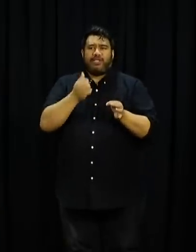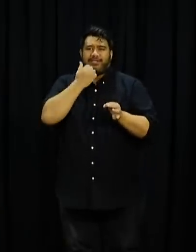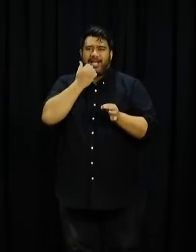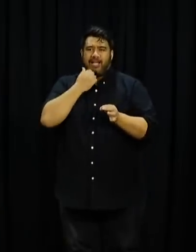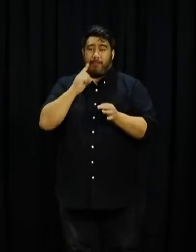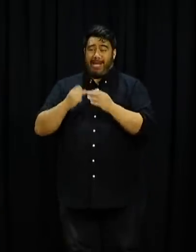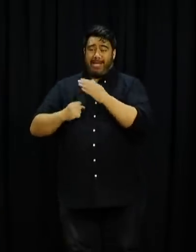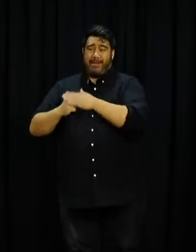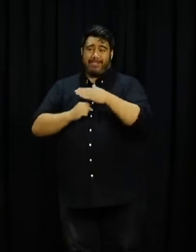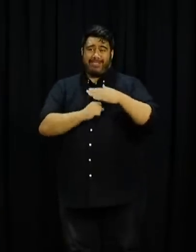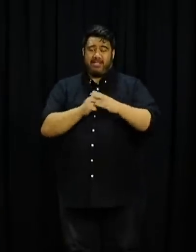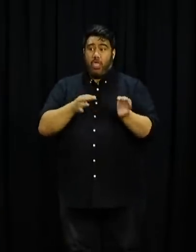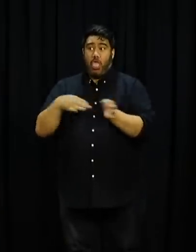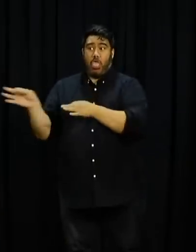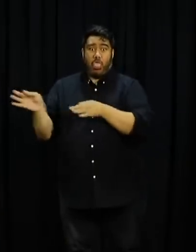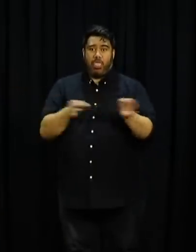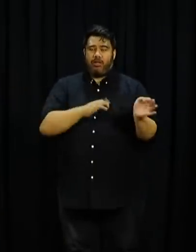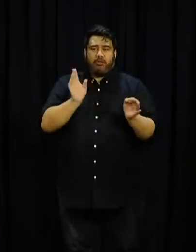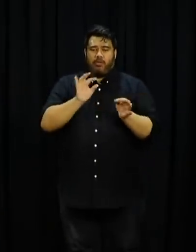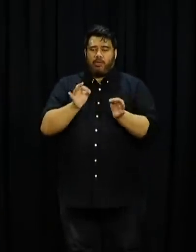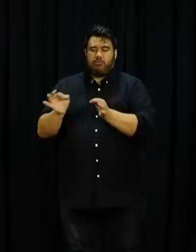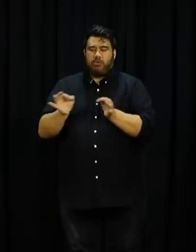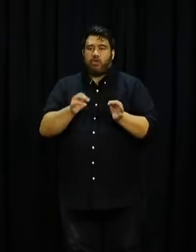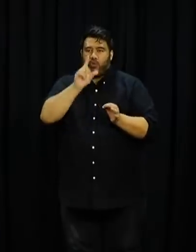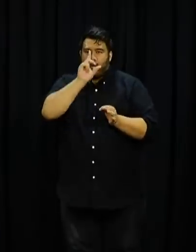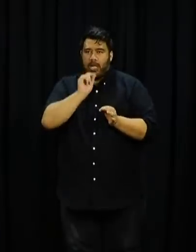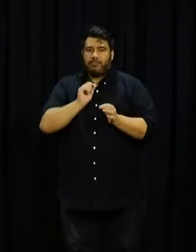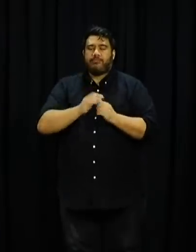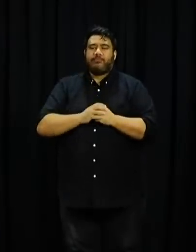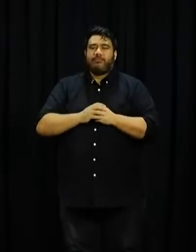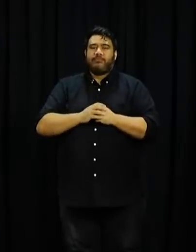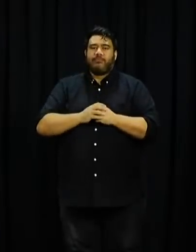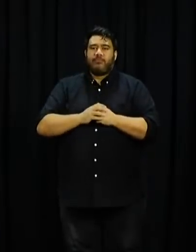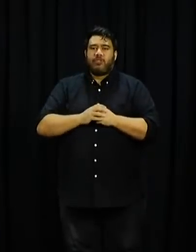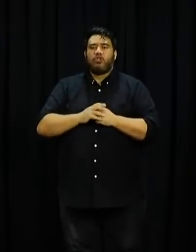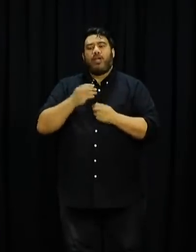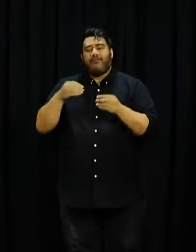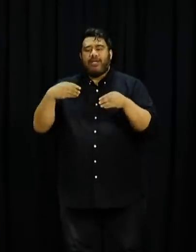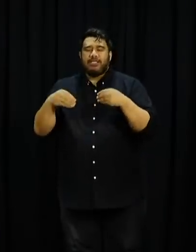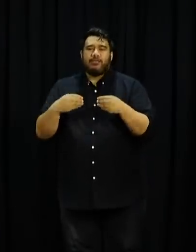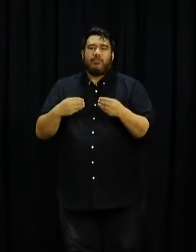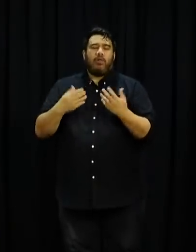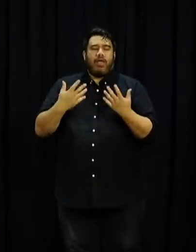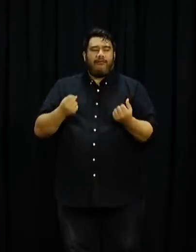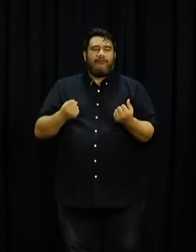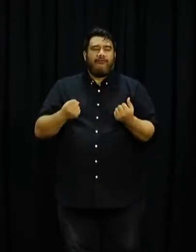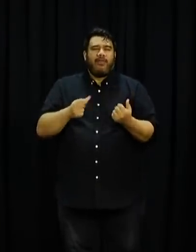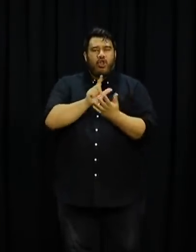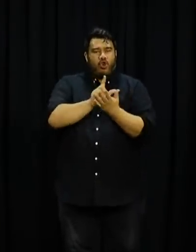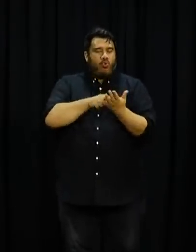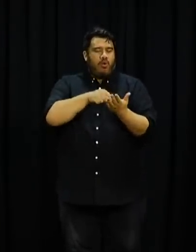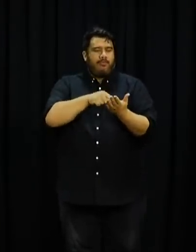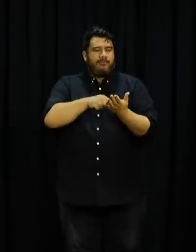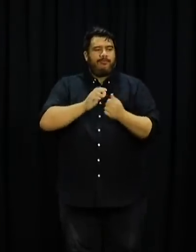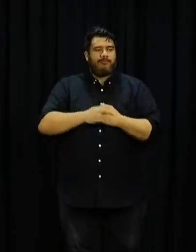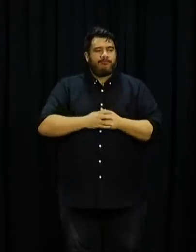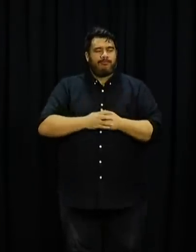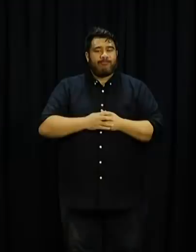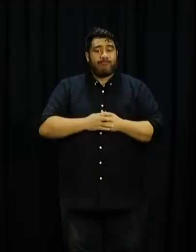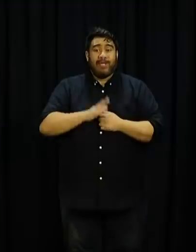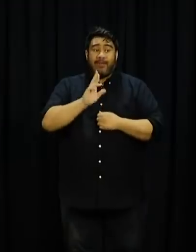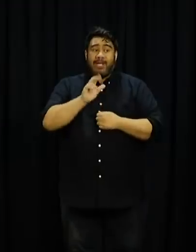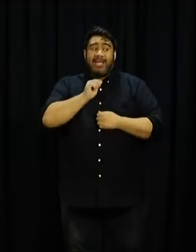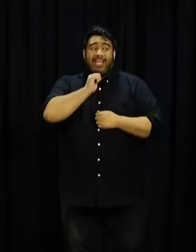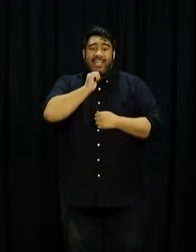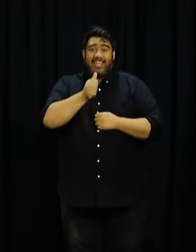moment, any date before the 21st of November can be chosen. So that flexibility already exists. It only becomes more complicated if you